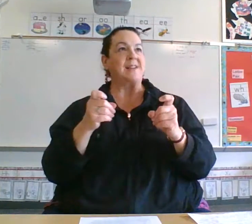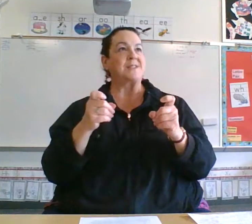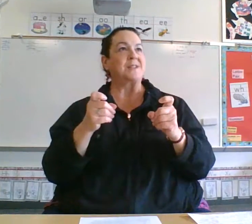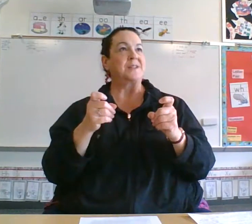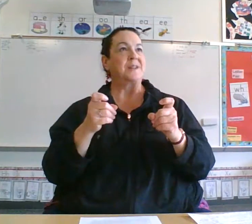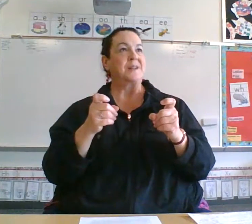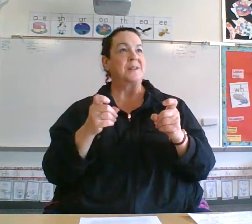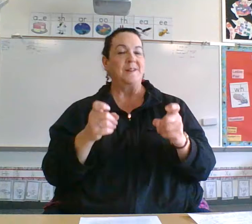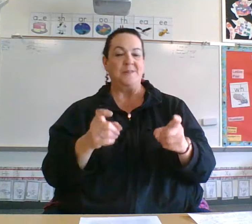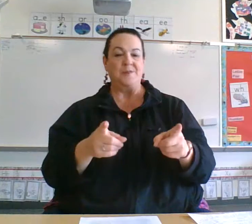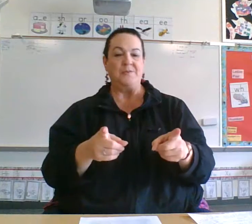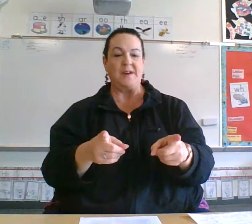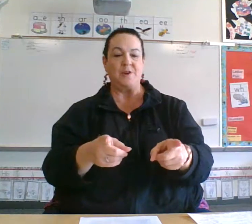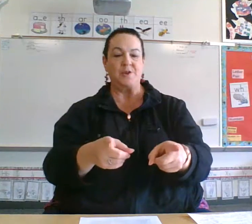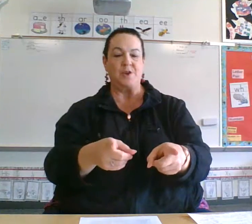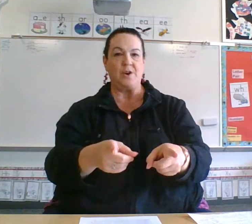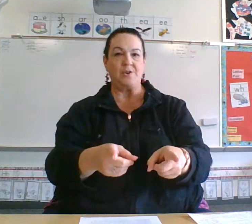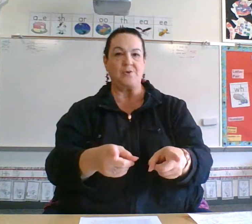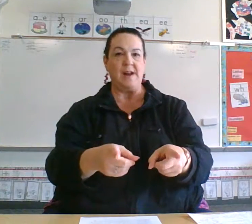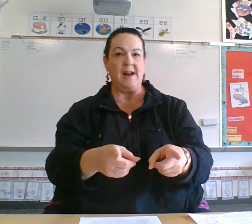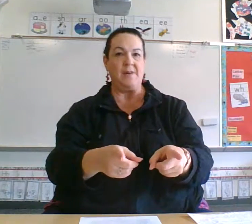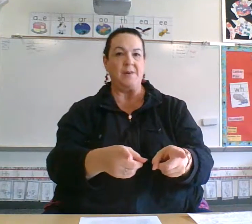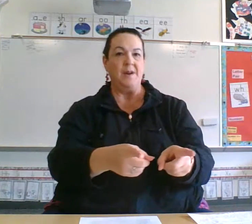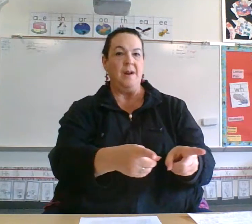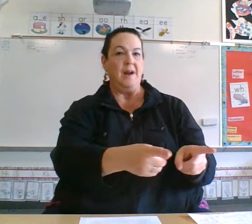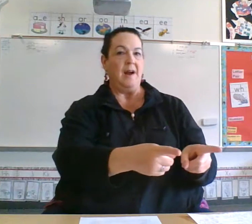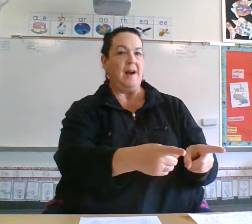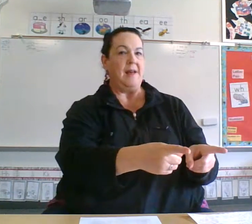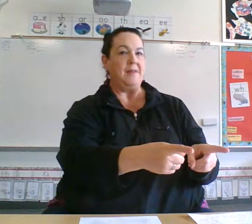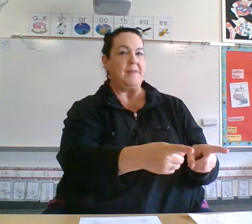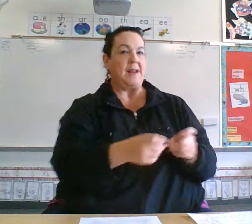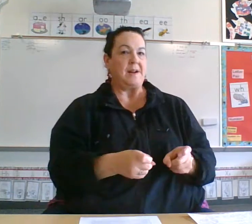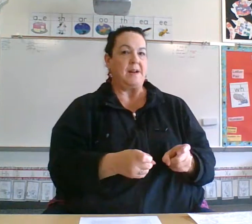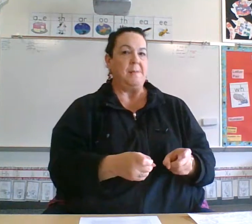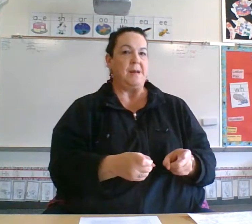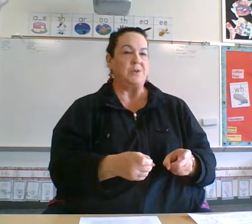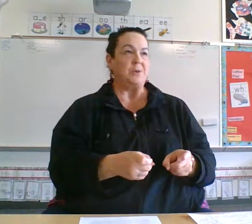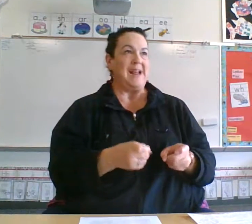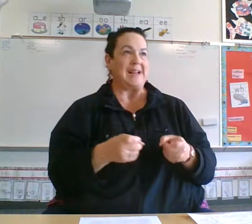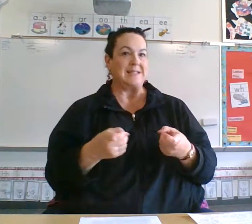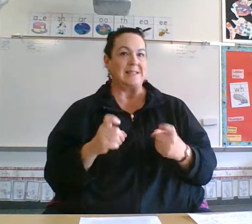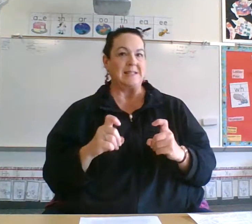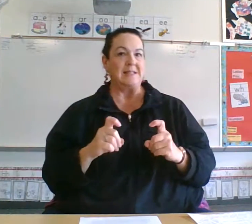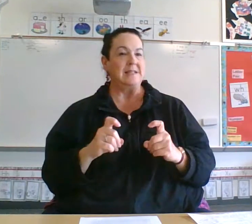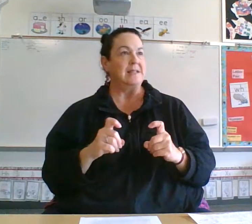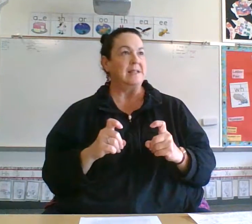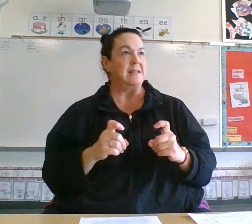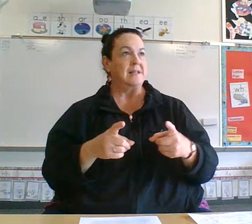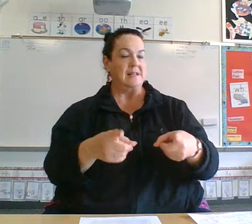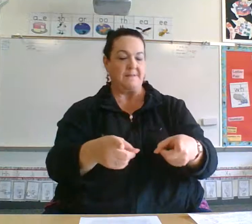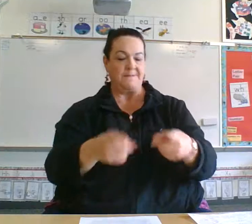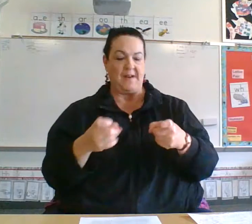Fast. Two fingers are straight out and then they come into X's.